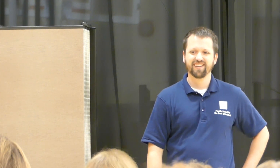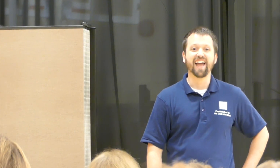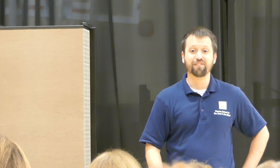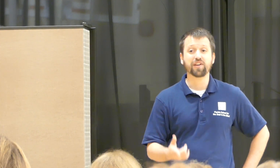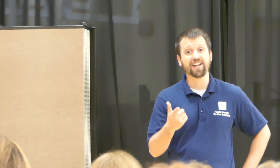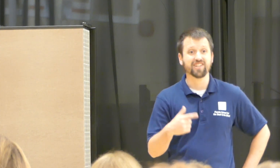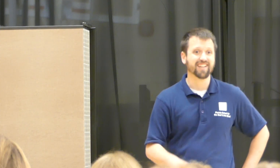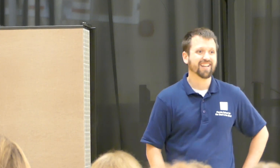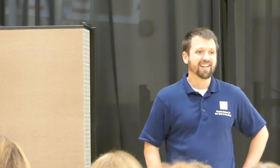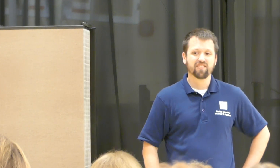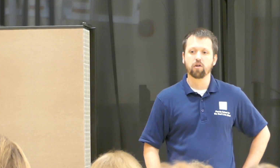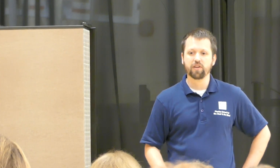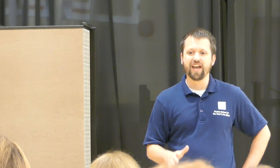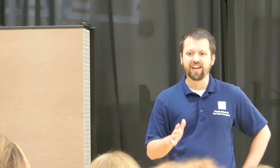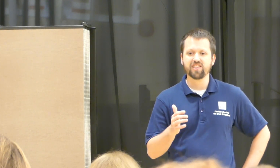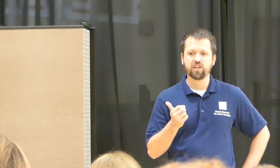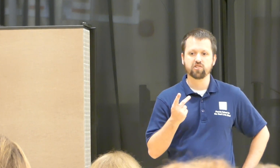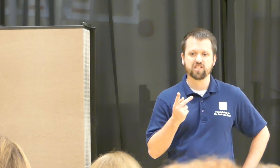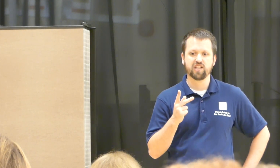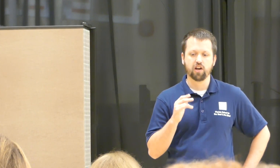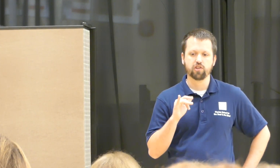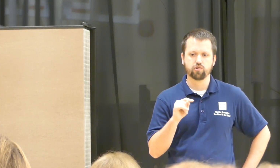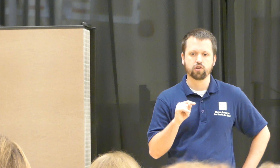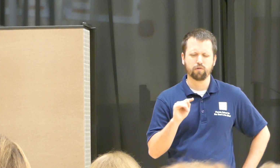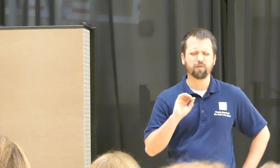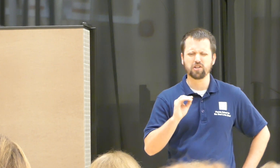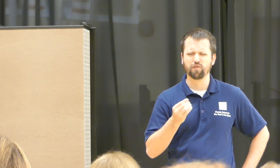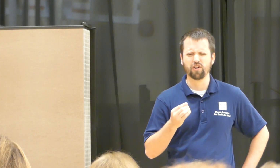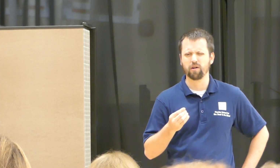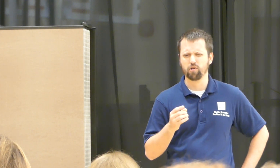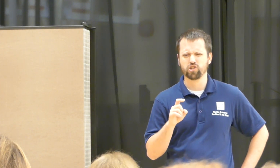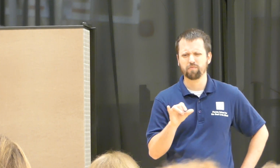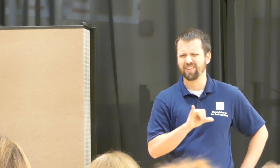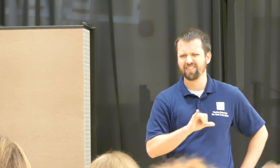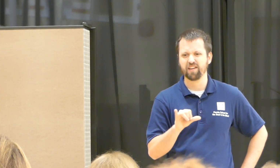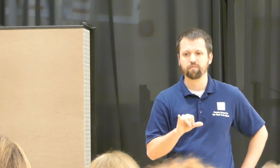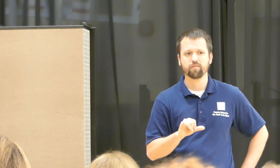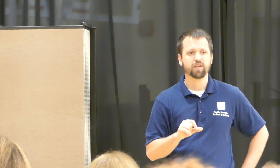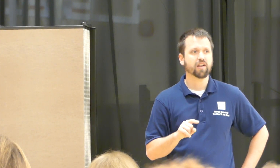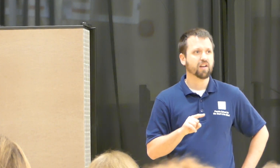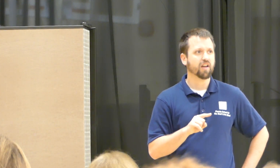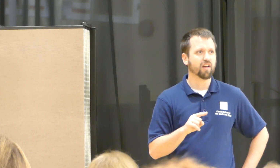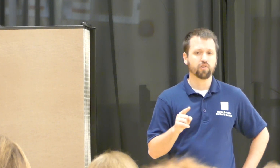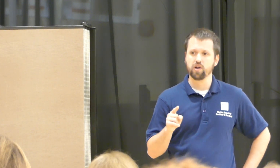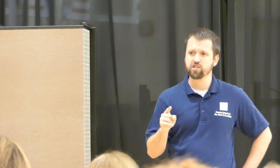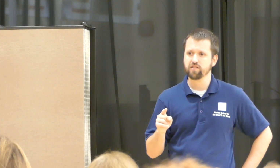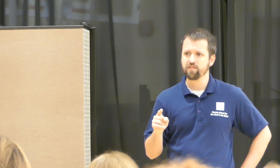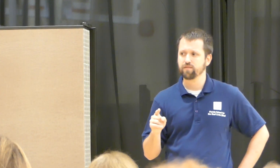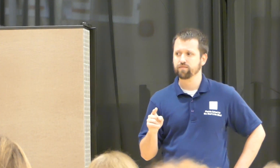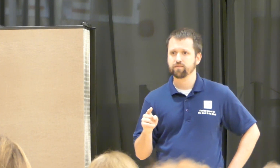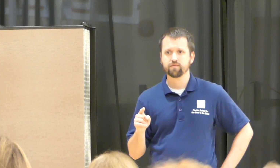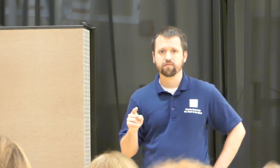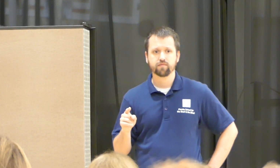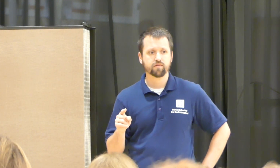Yeah, if you catch it. So, but yeah, anything you see on YouTube, especially for numbers, should be the same. Other questions? You said